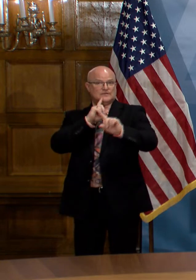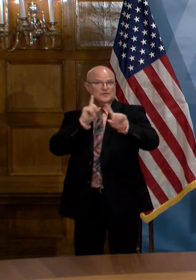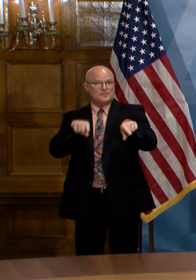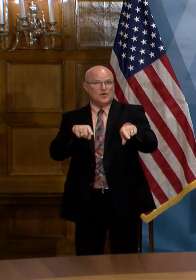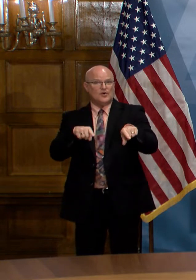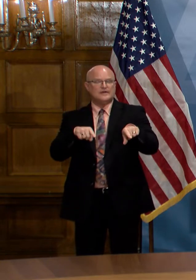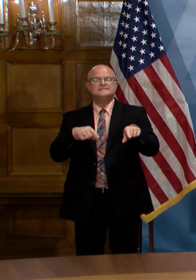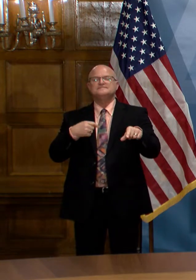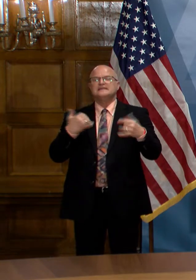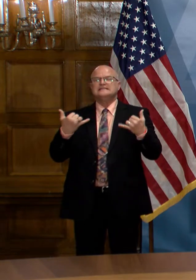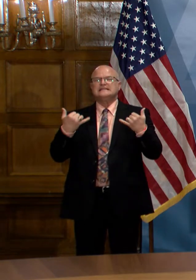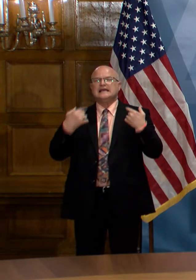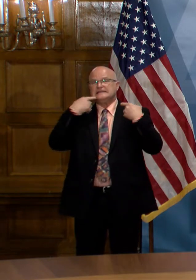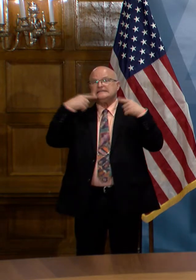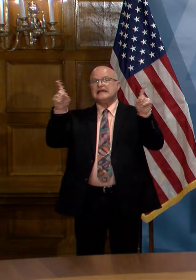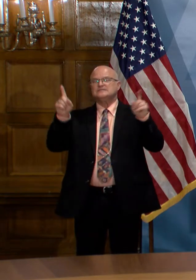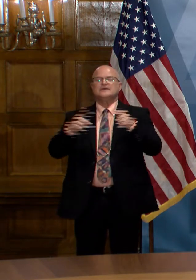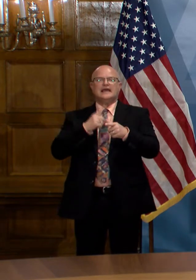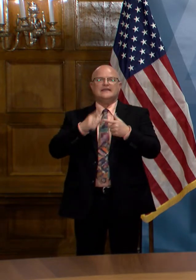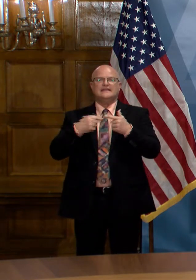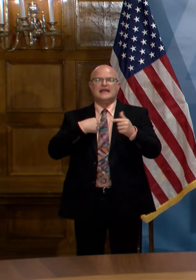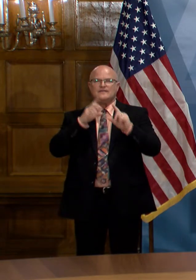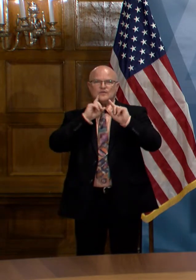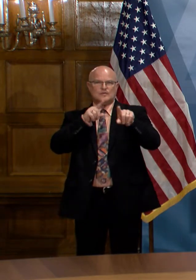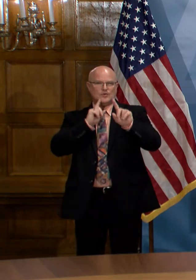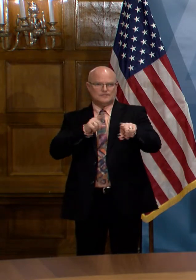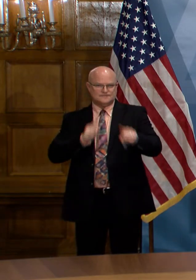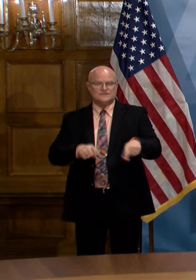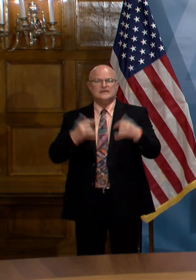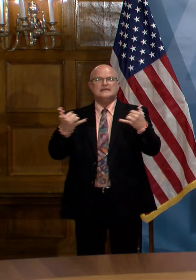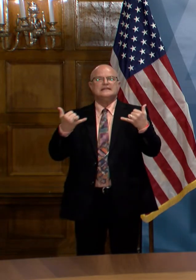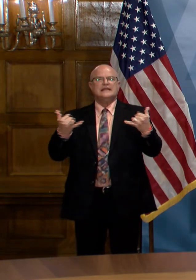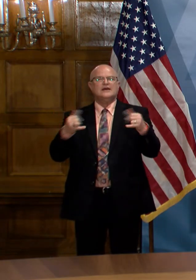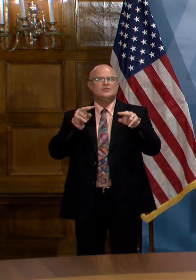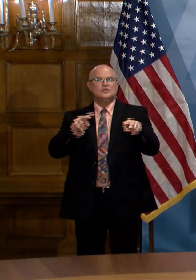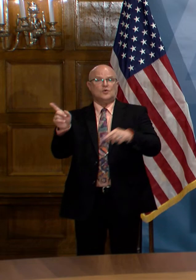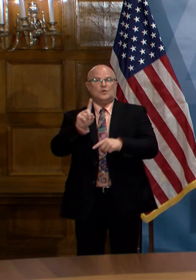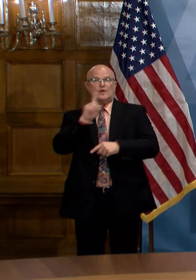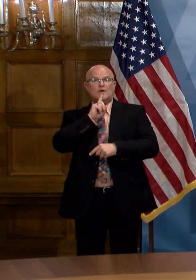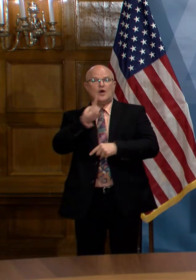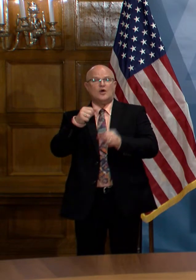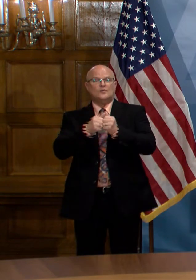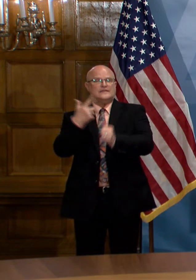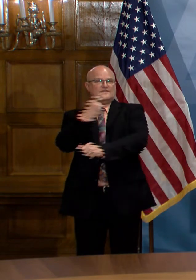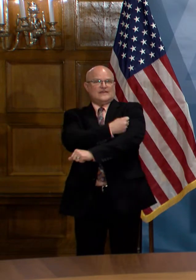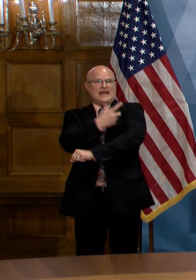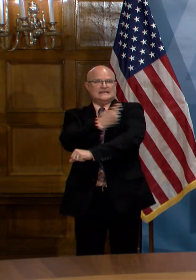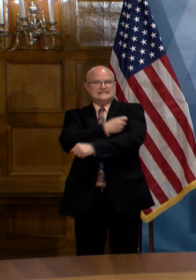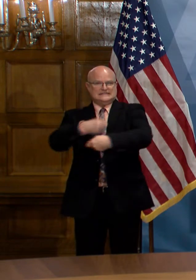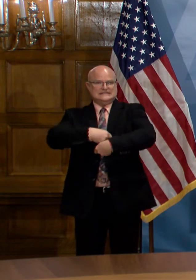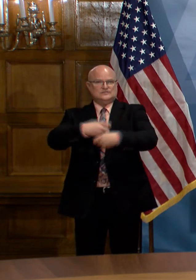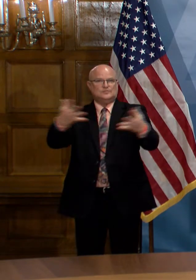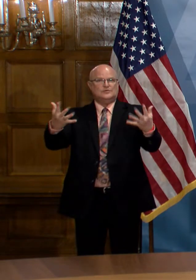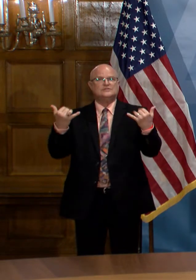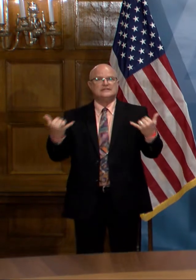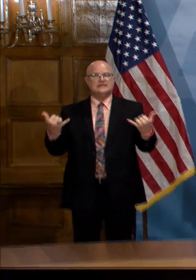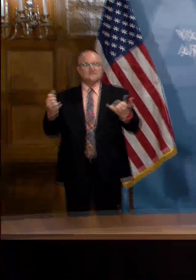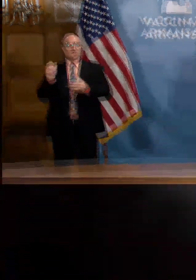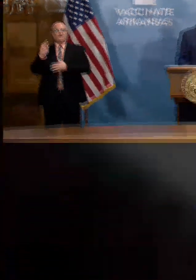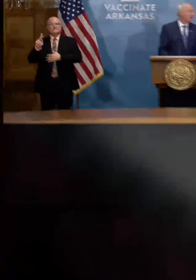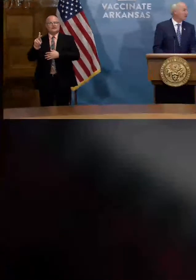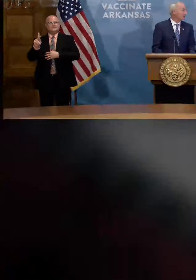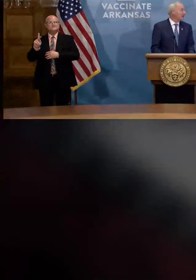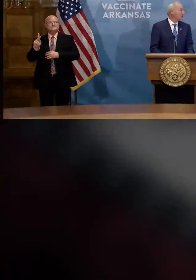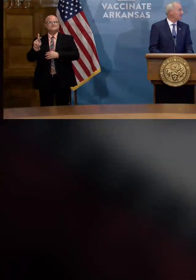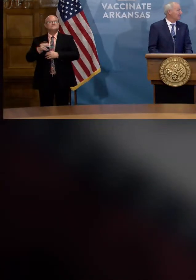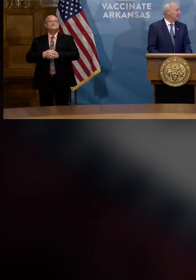I'll make an announcement, then we'll go to our case report. So let's first look at where we are in our vaccine distribution here in Arkansas